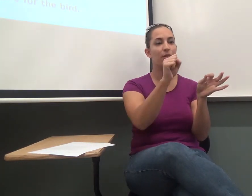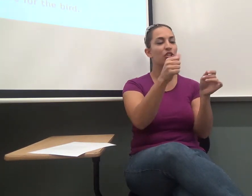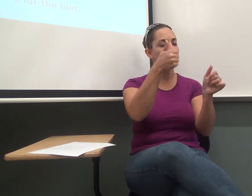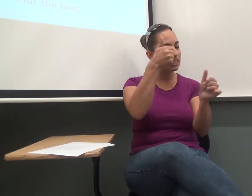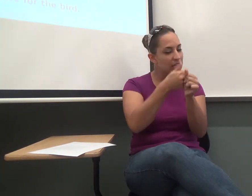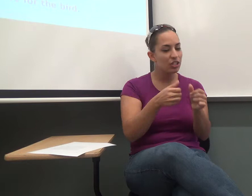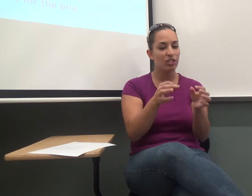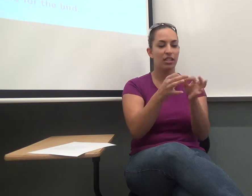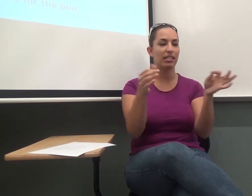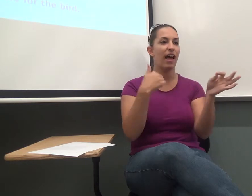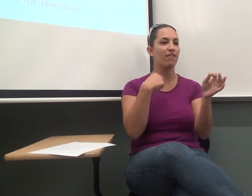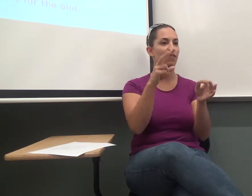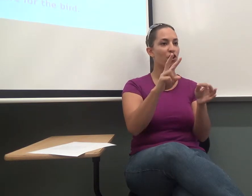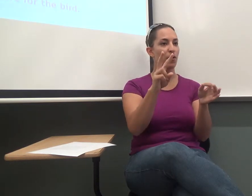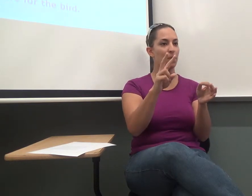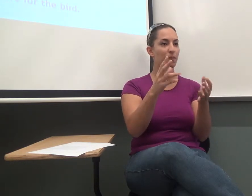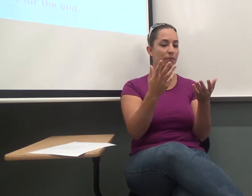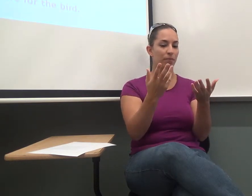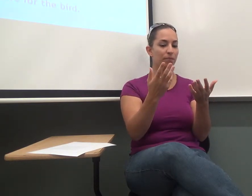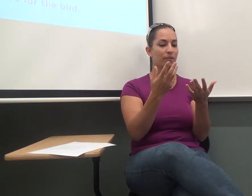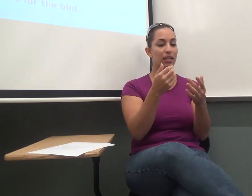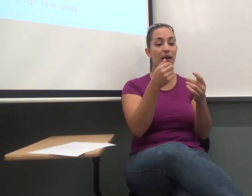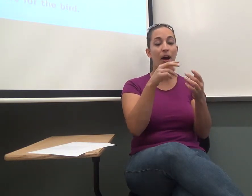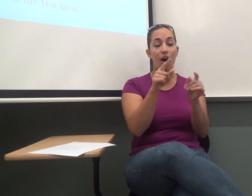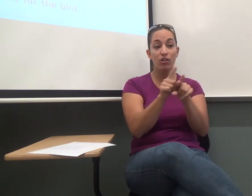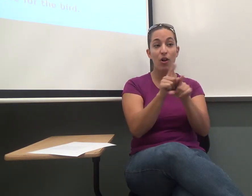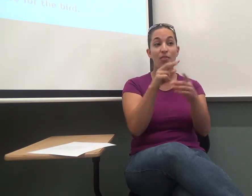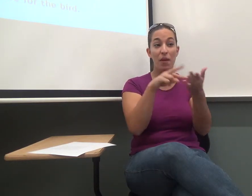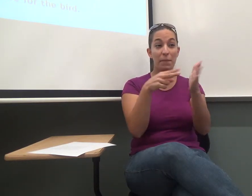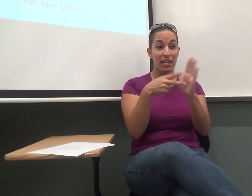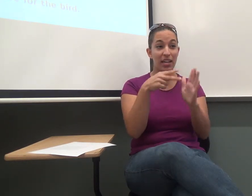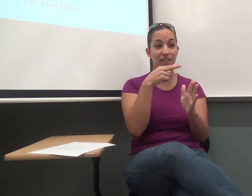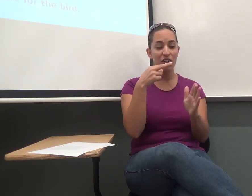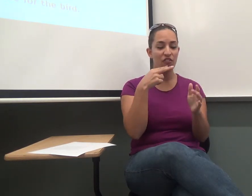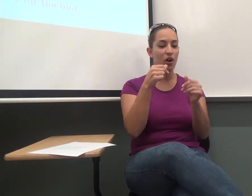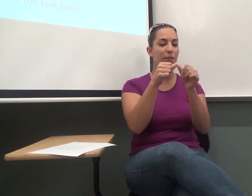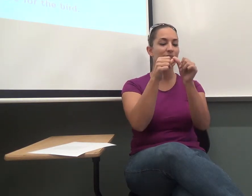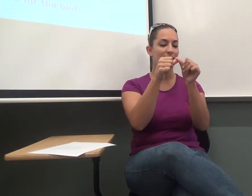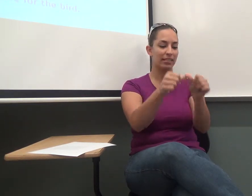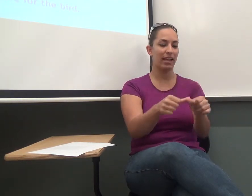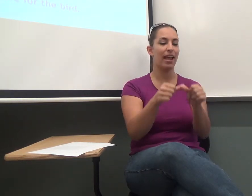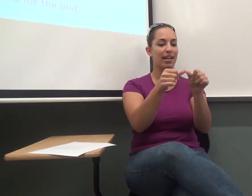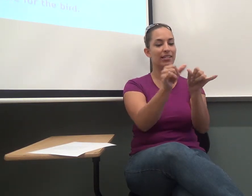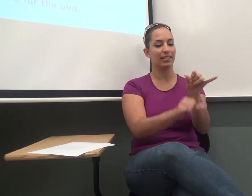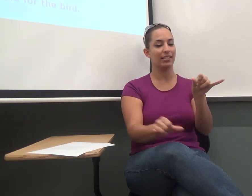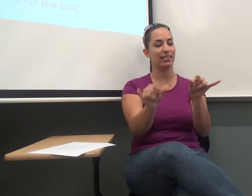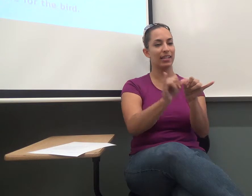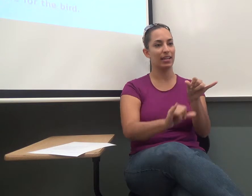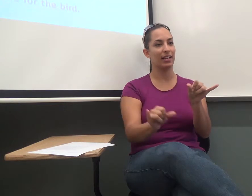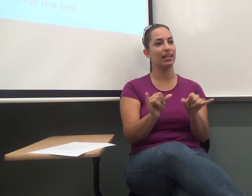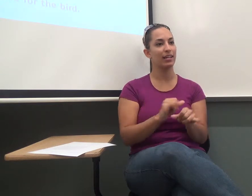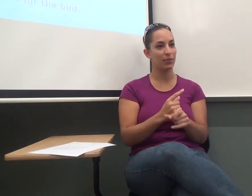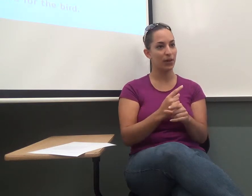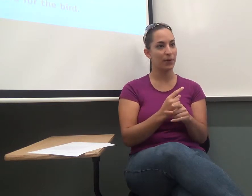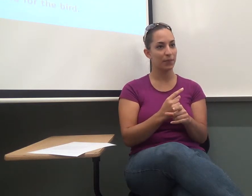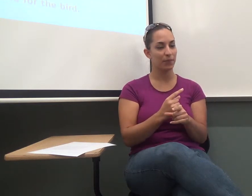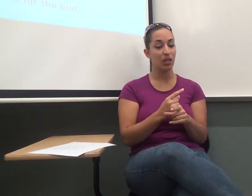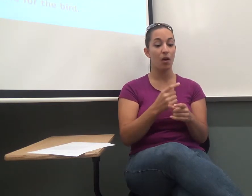meaning of each of those verbs stays consistent. Notice that more than a portion of them, more